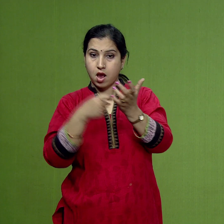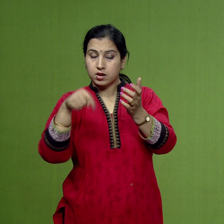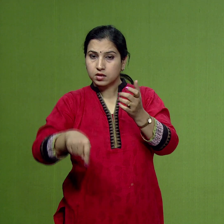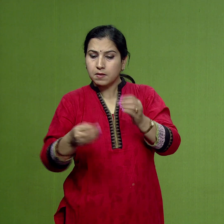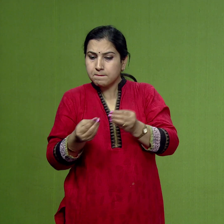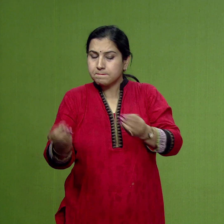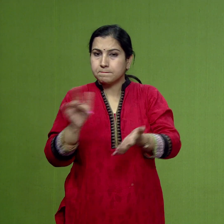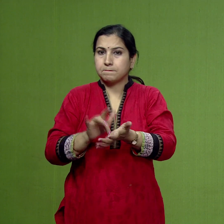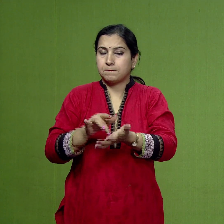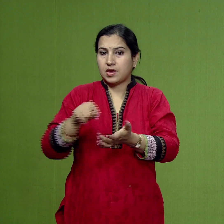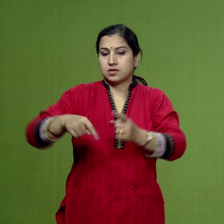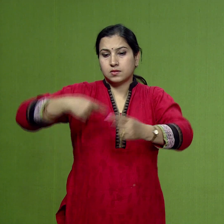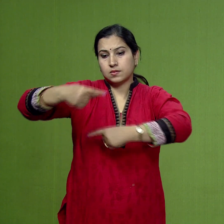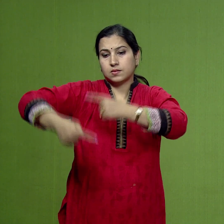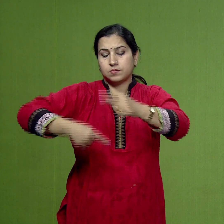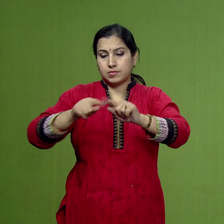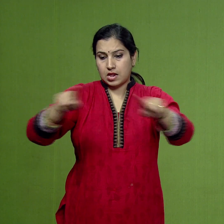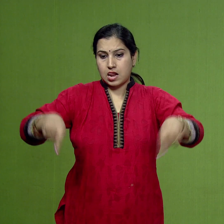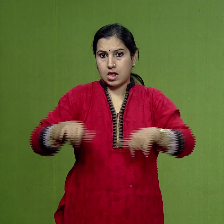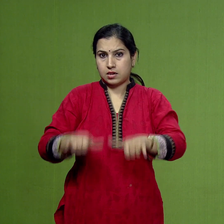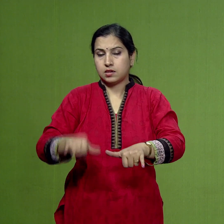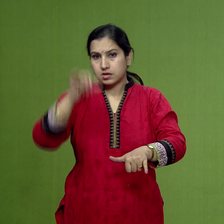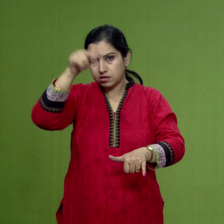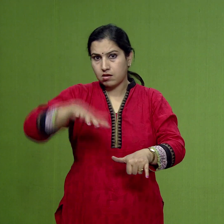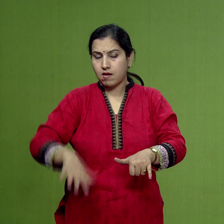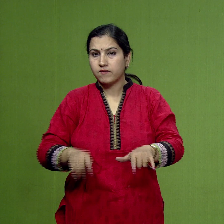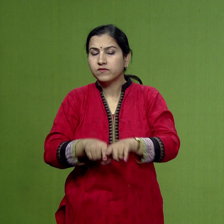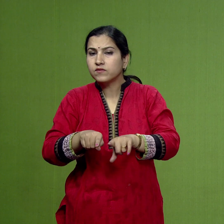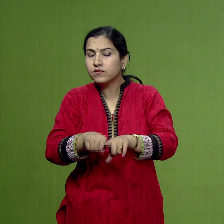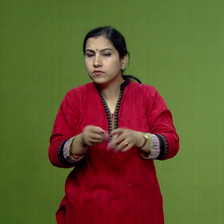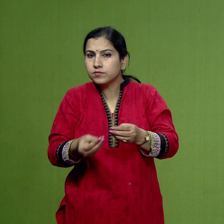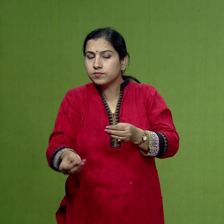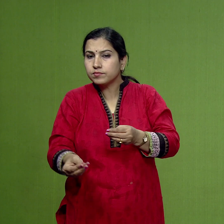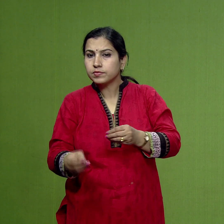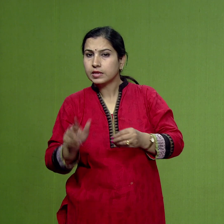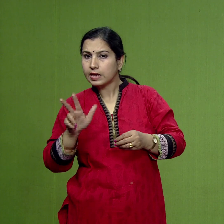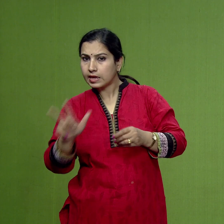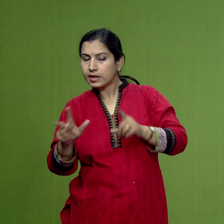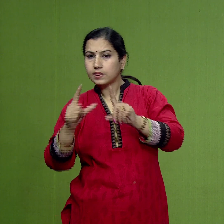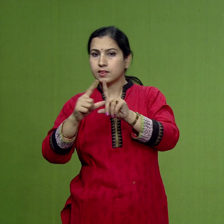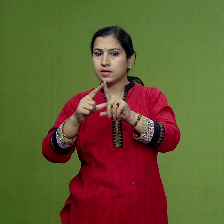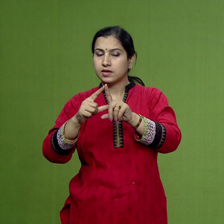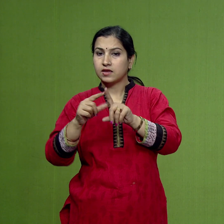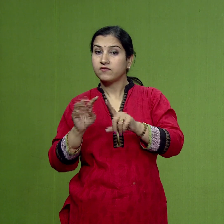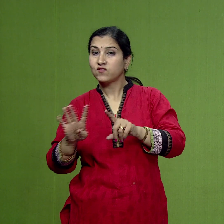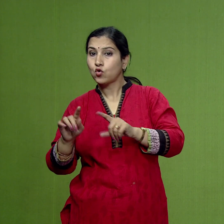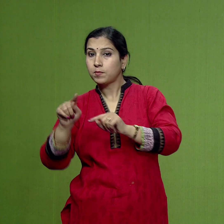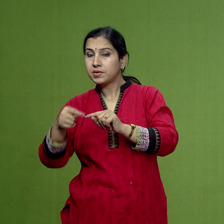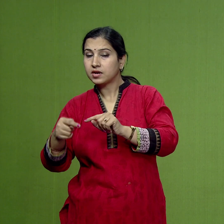mainland or continuous land area of India, which lies on 8 degrees 4 minutes north